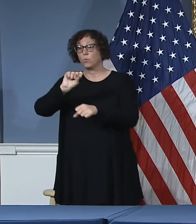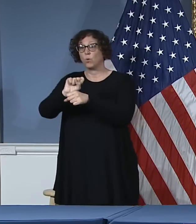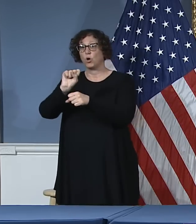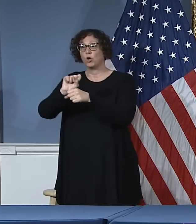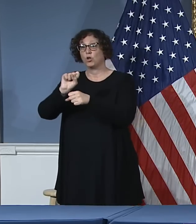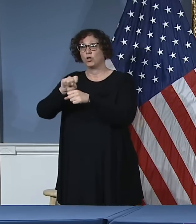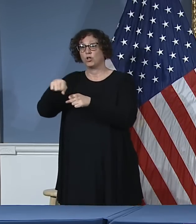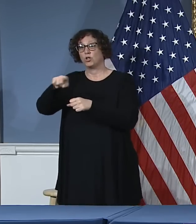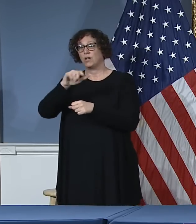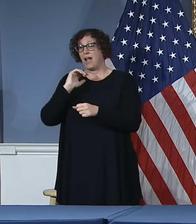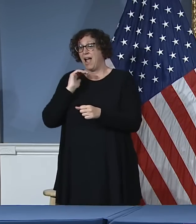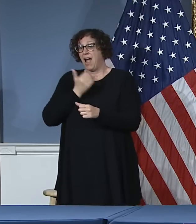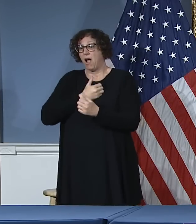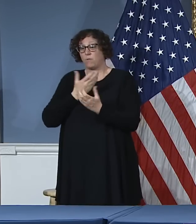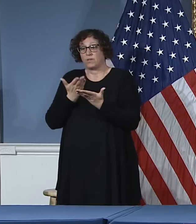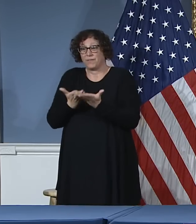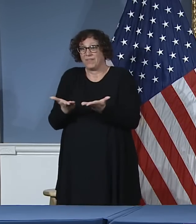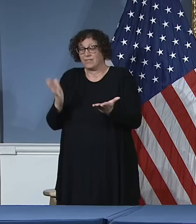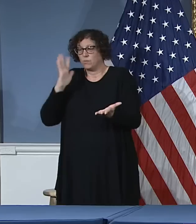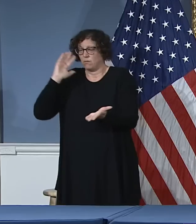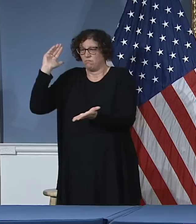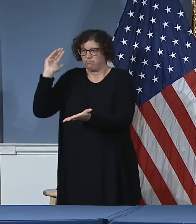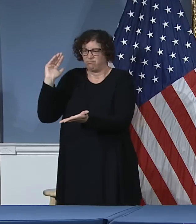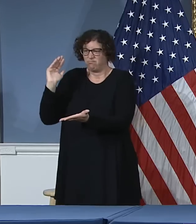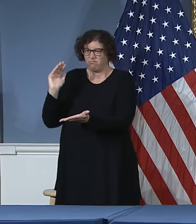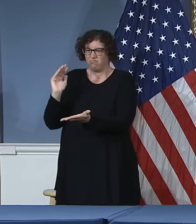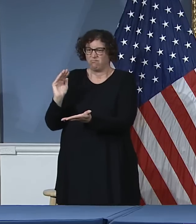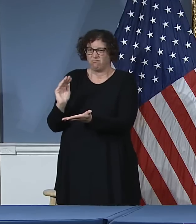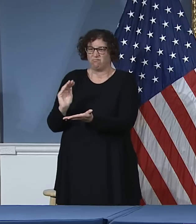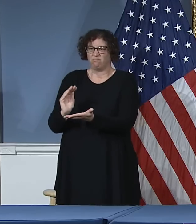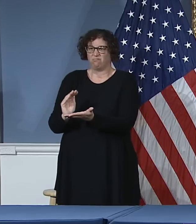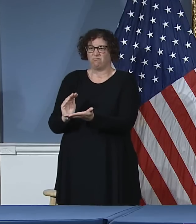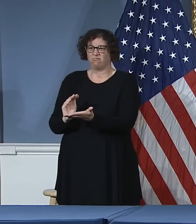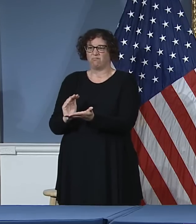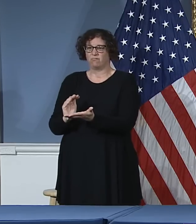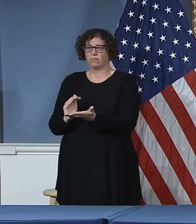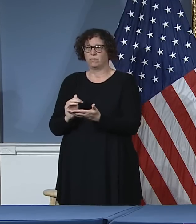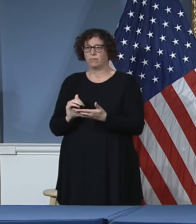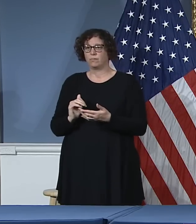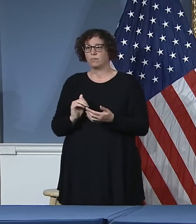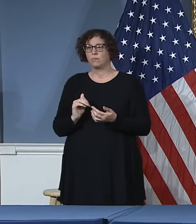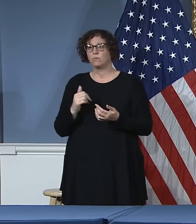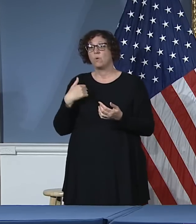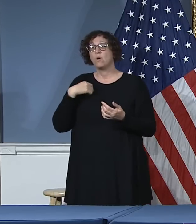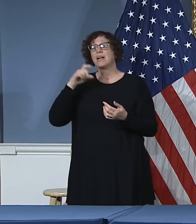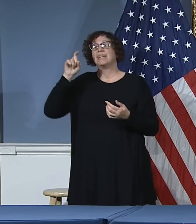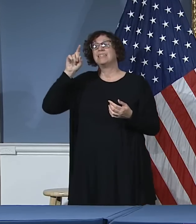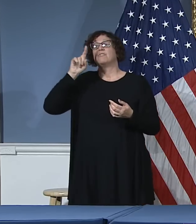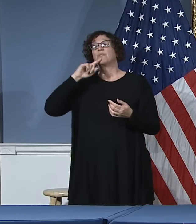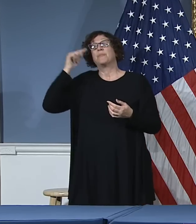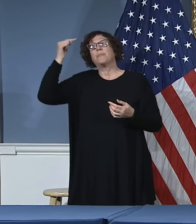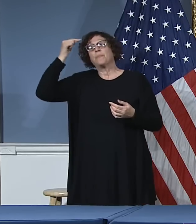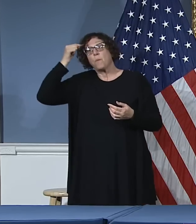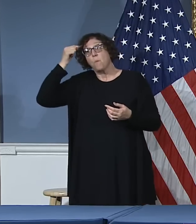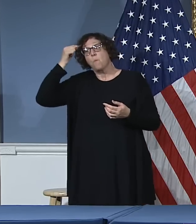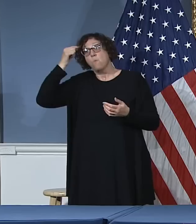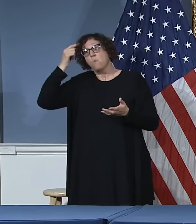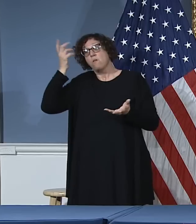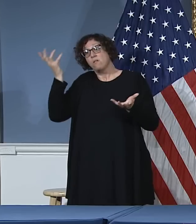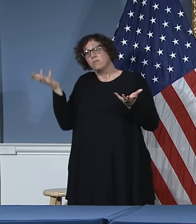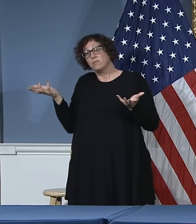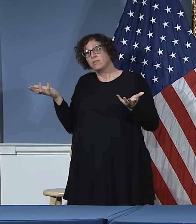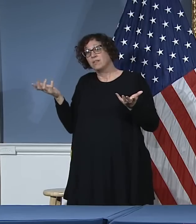dwindling constantly. I said originally, I thought the thing we needed to worry about was the first or second week of April.